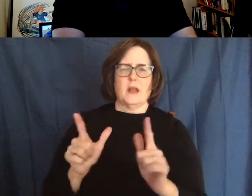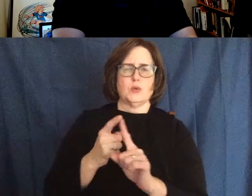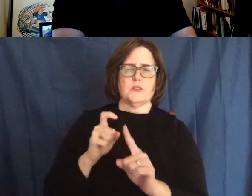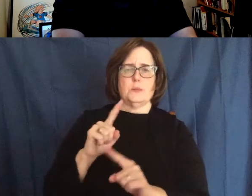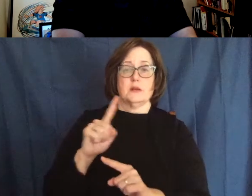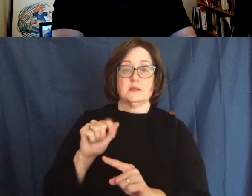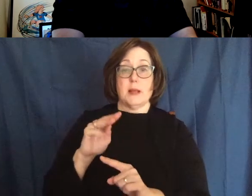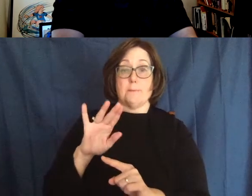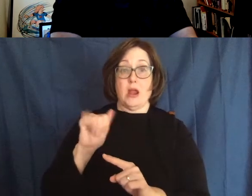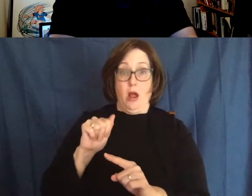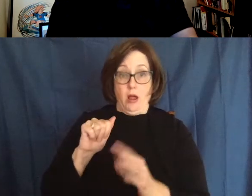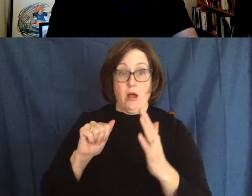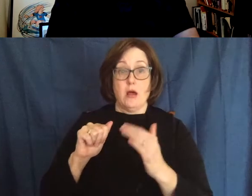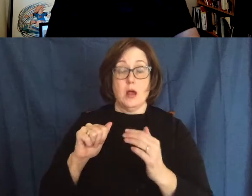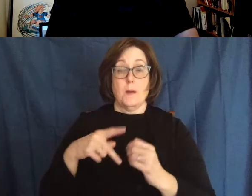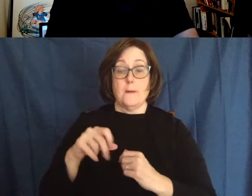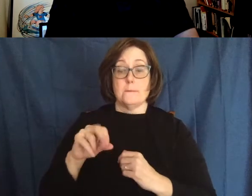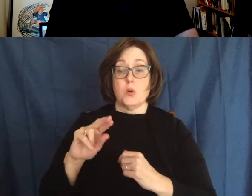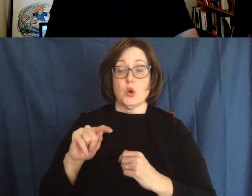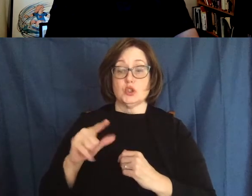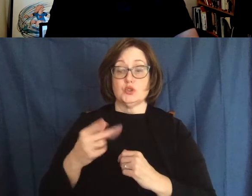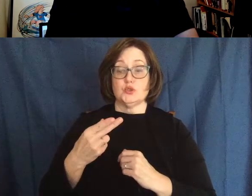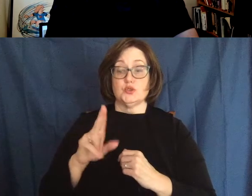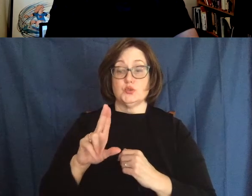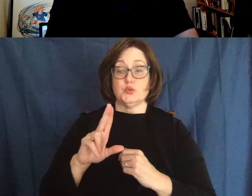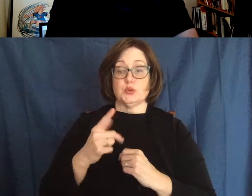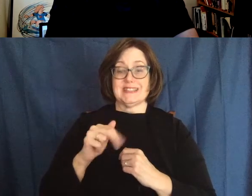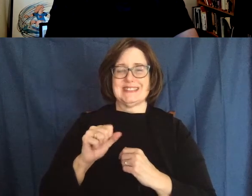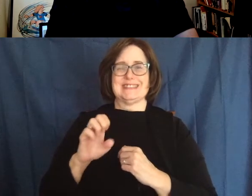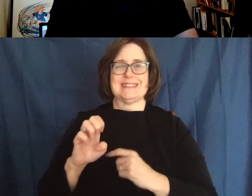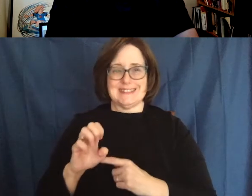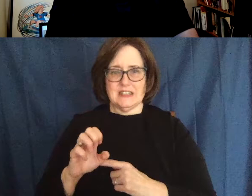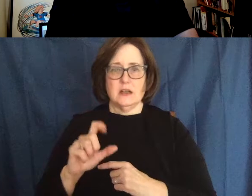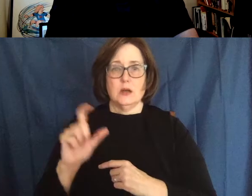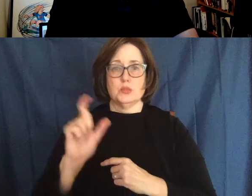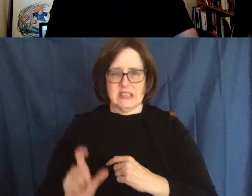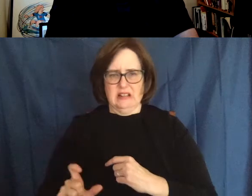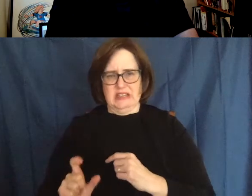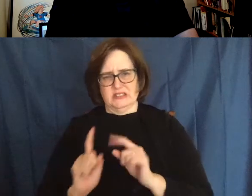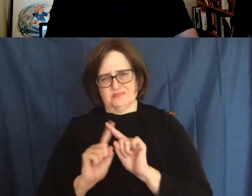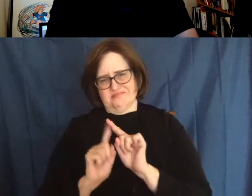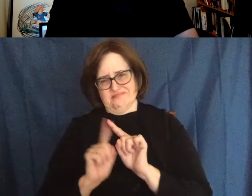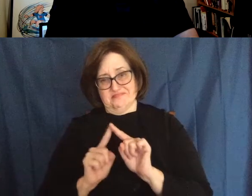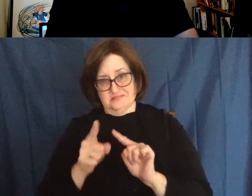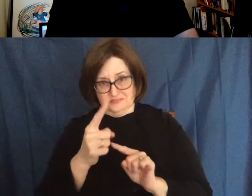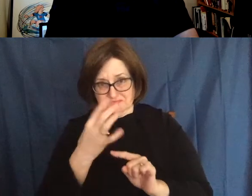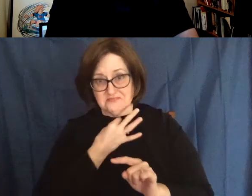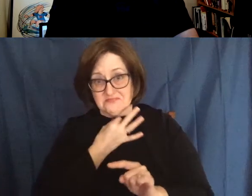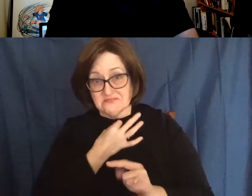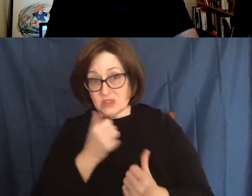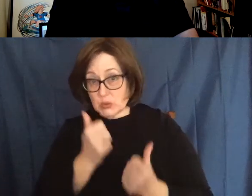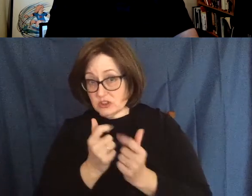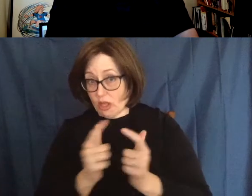Portuguese coming, Brazilian and European. So yeah, if you want to know more about our language versions, just contact me. I'd be happy to talk about it.